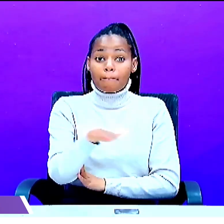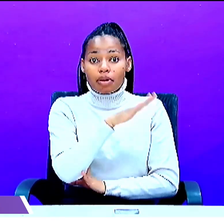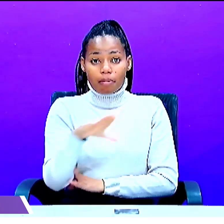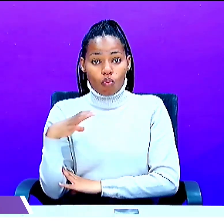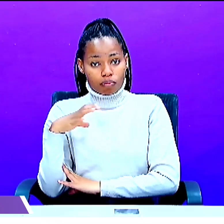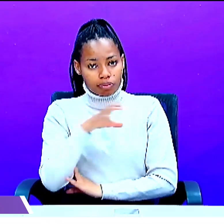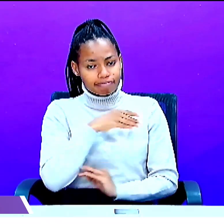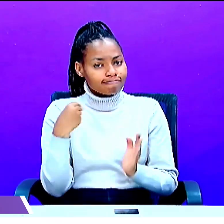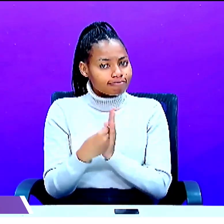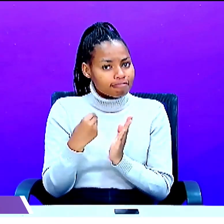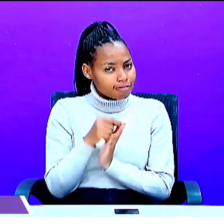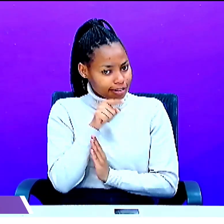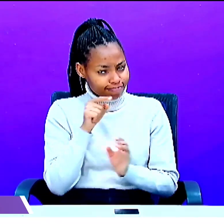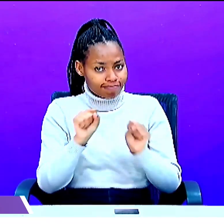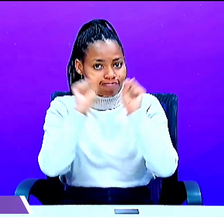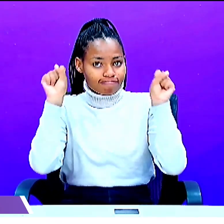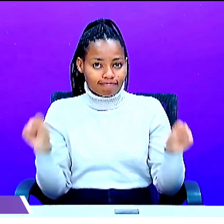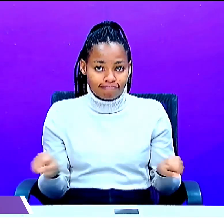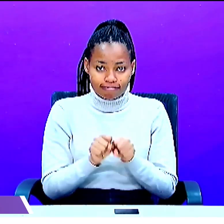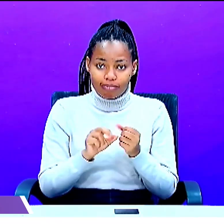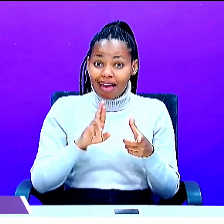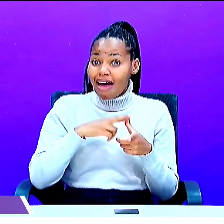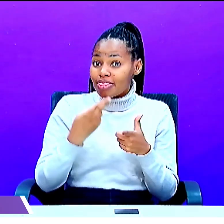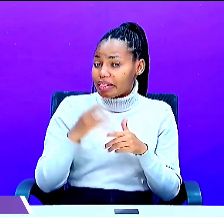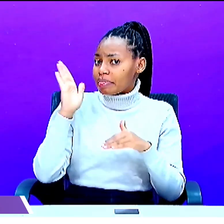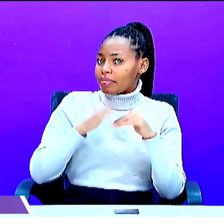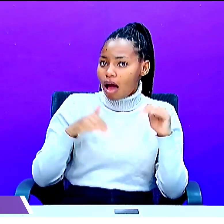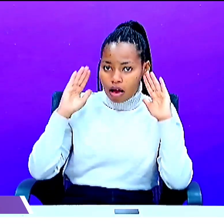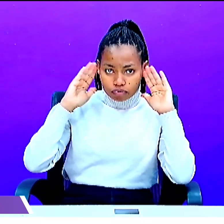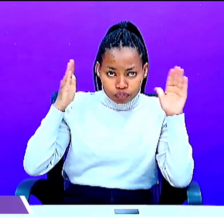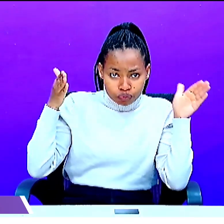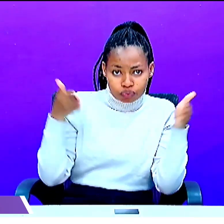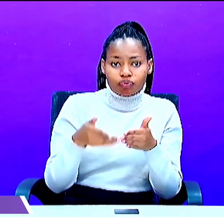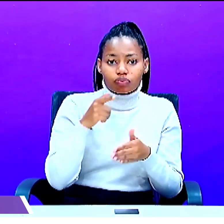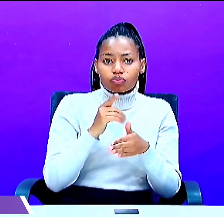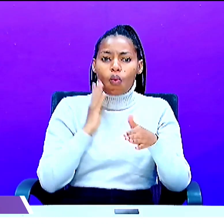into money-minting schemes rather than focusing on their oversight mandates.